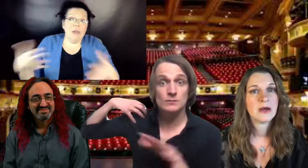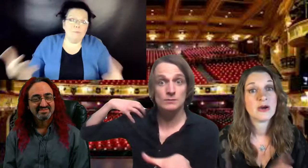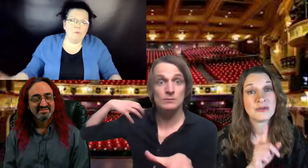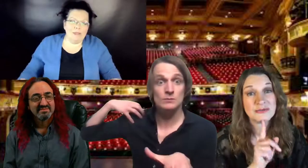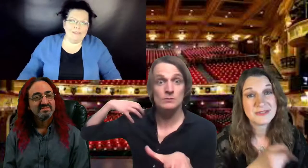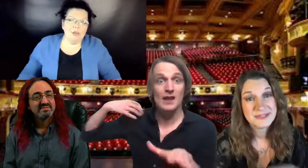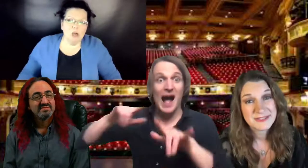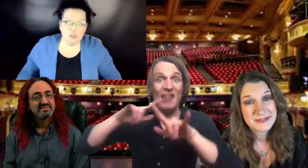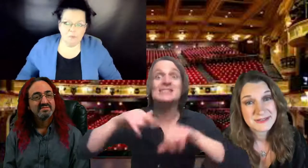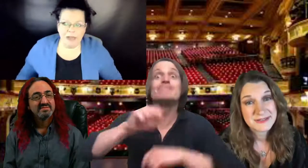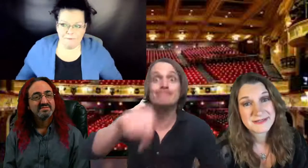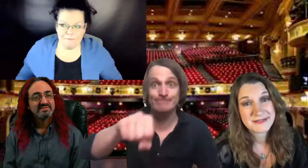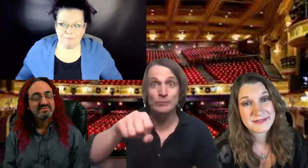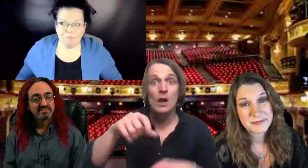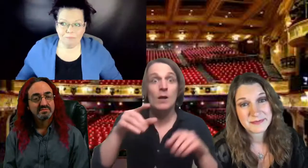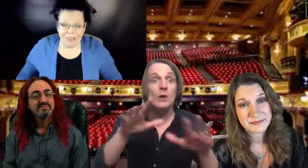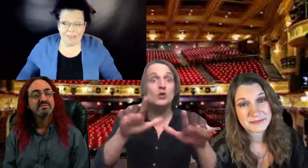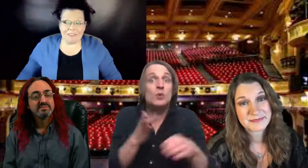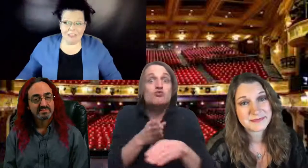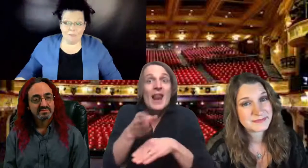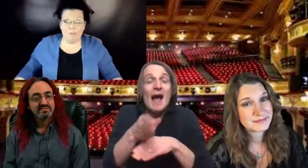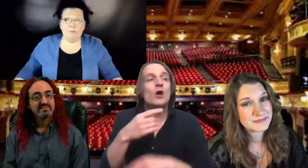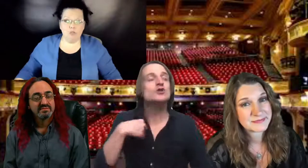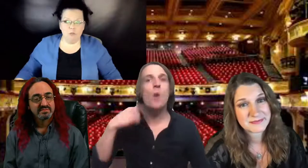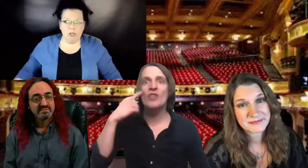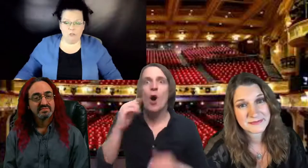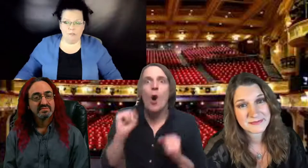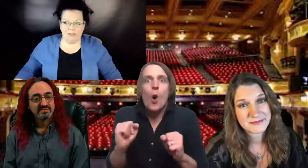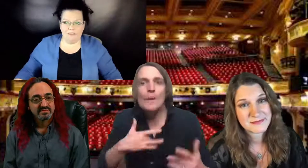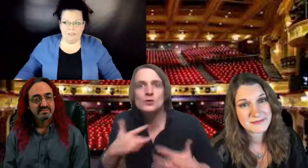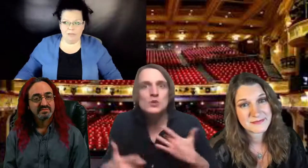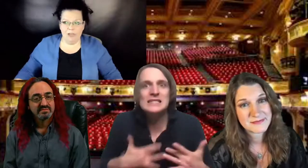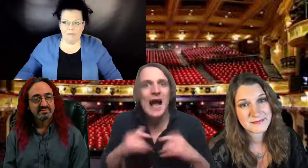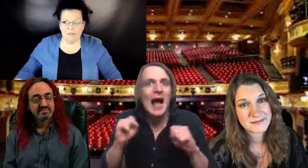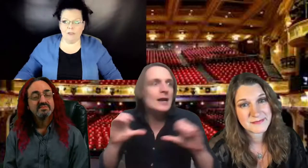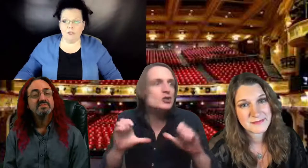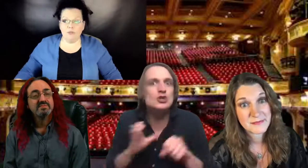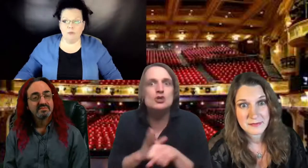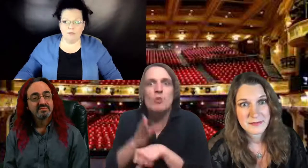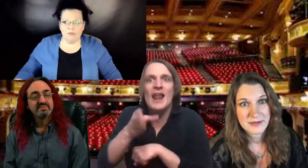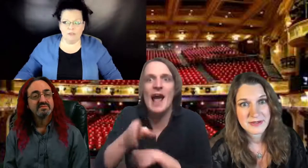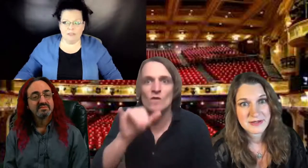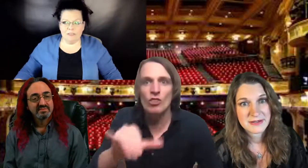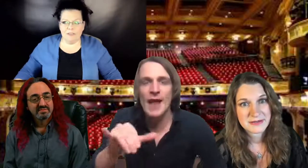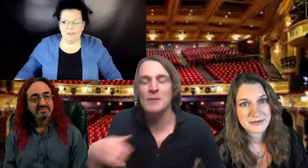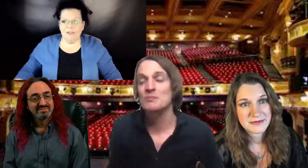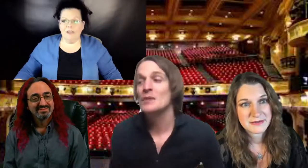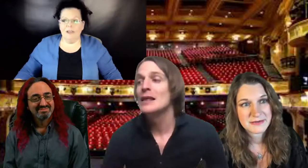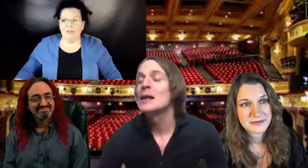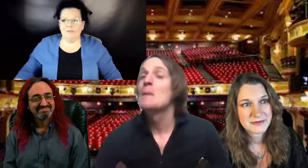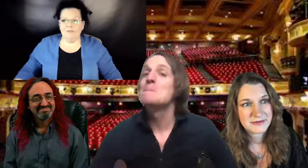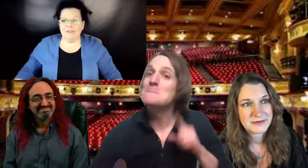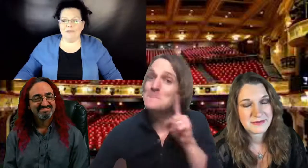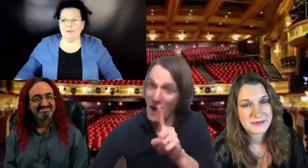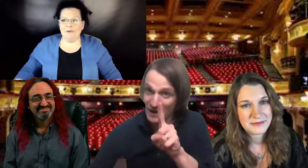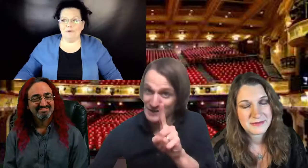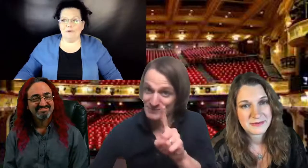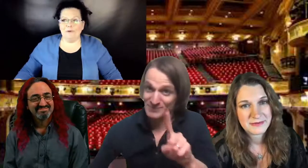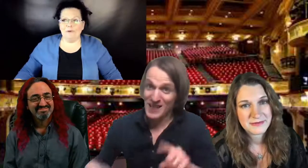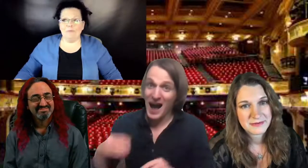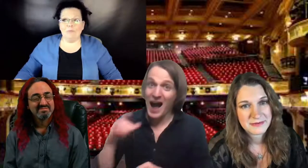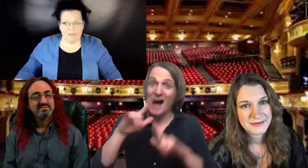that's what happened when I did The Hunchback. At the same time, I was doing Hunchback at the same time. So I was very excited after that.